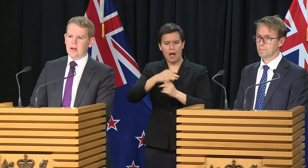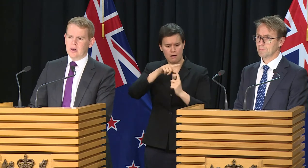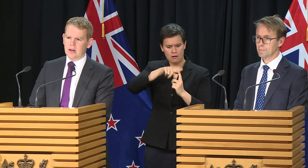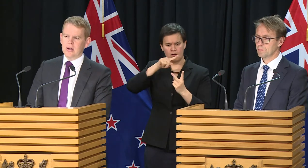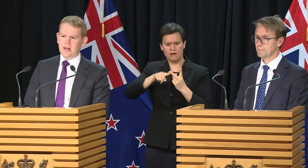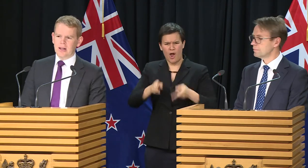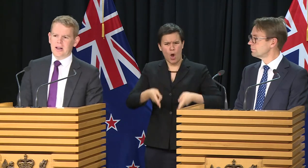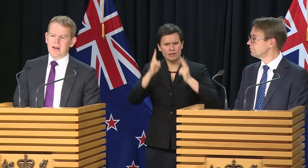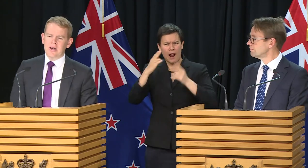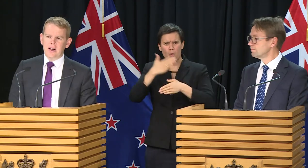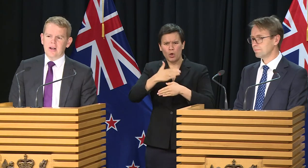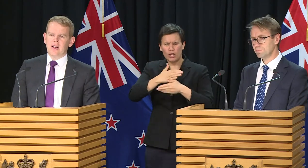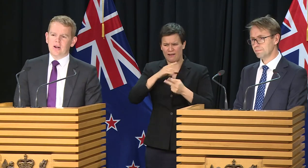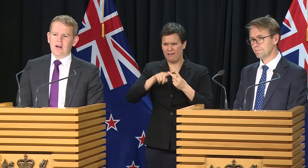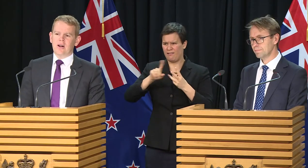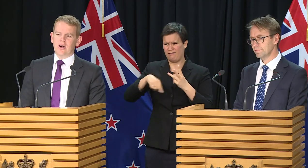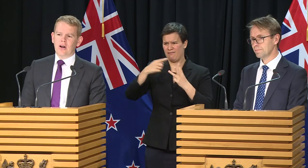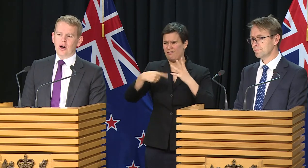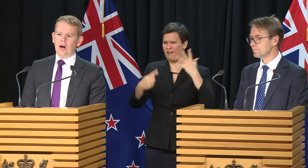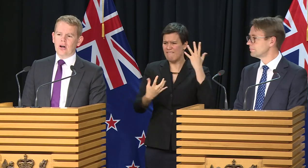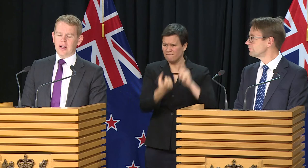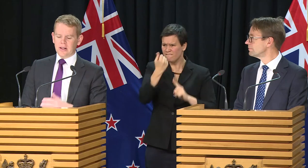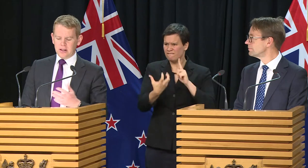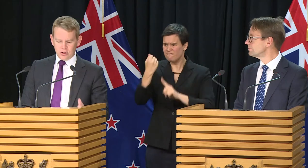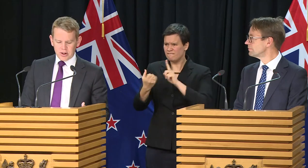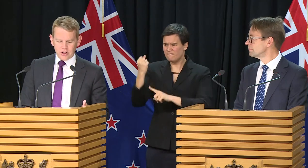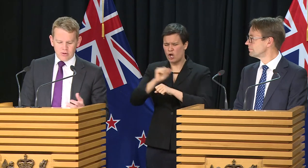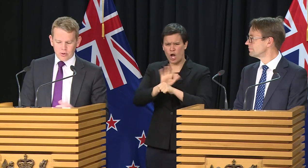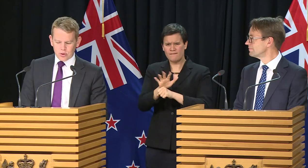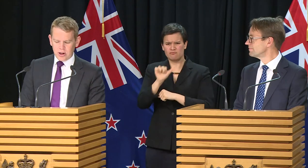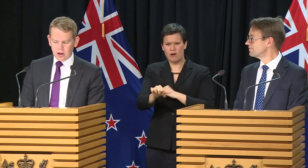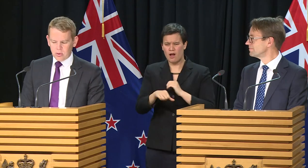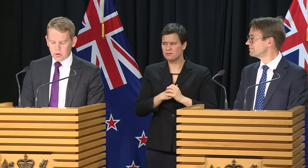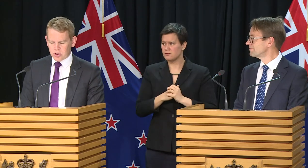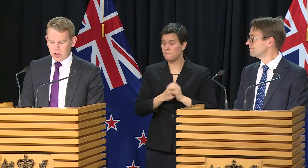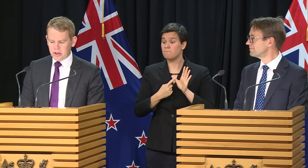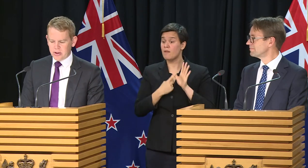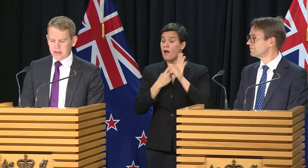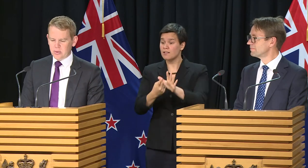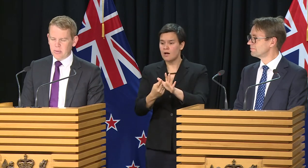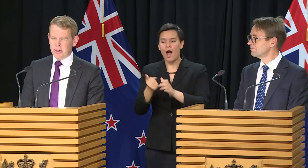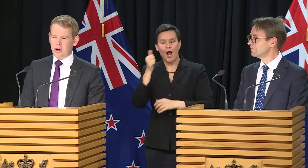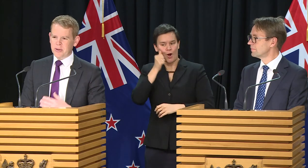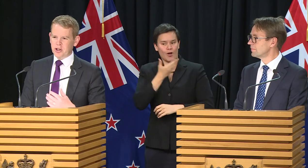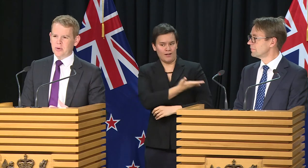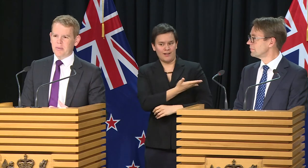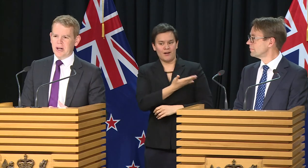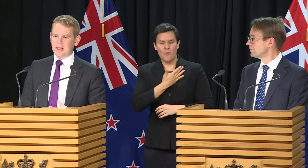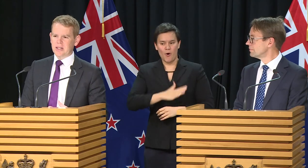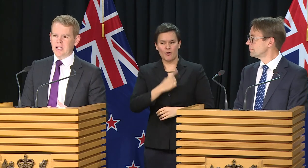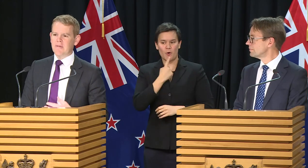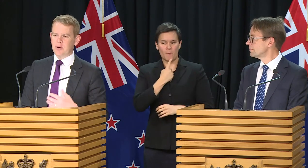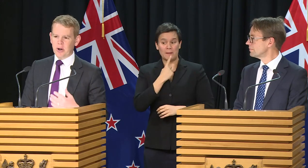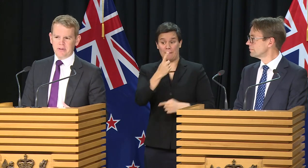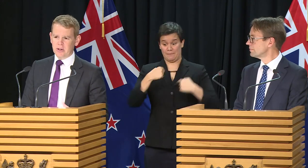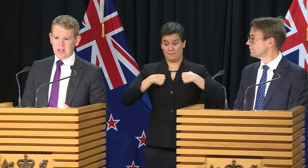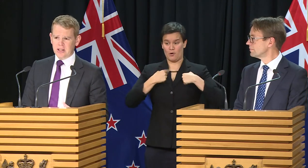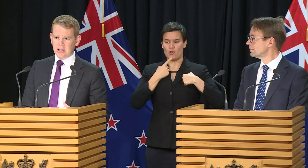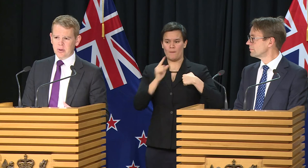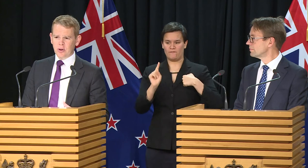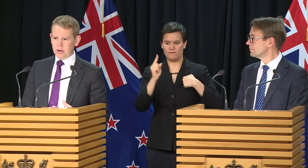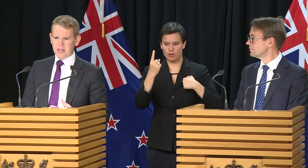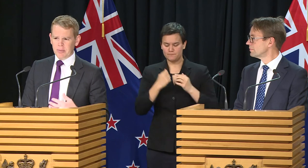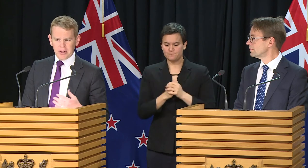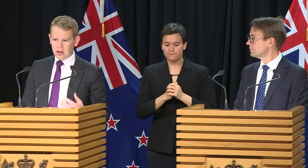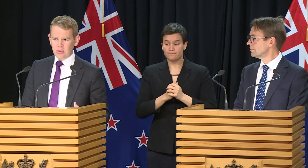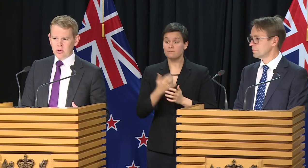A successful control would mean that those workers are... Well, look at the Director General, of course, I know will want to comment on this as well, but the comment I would make is in every one of those